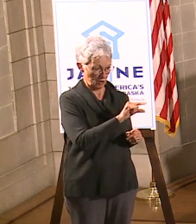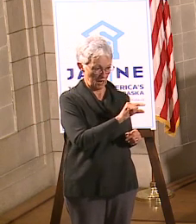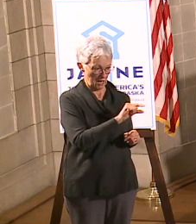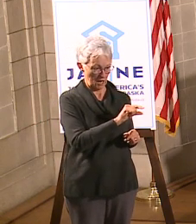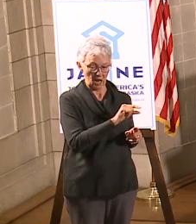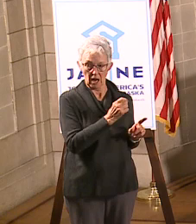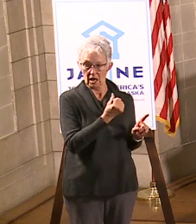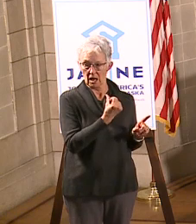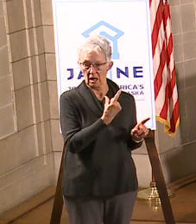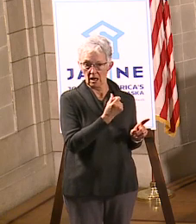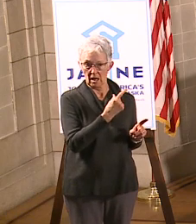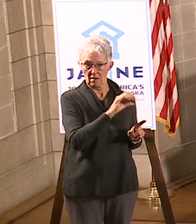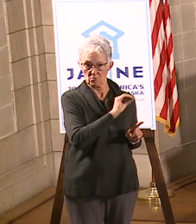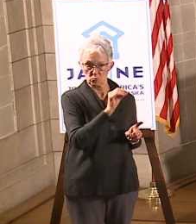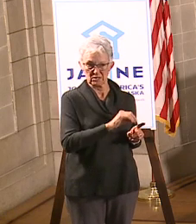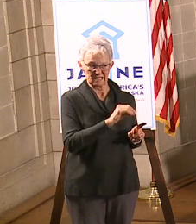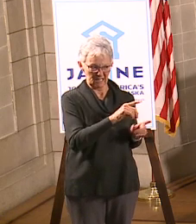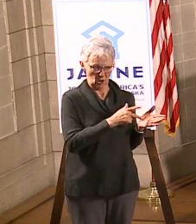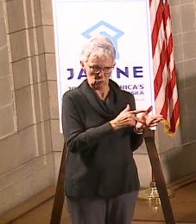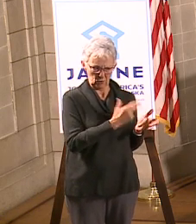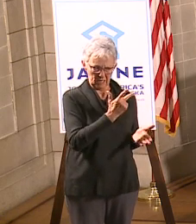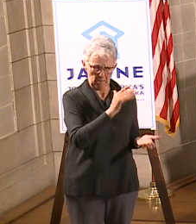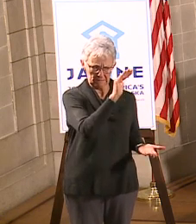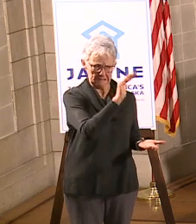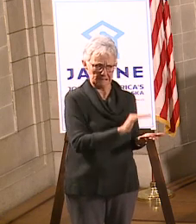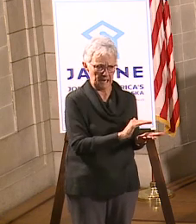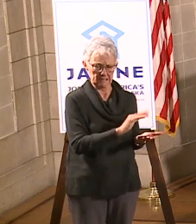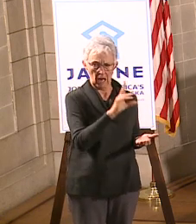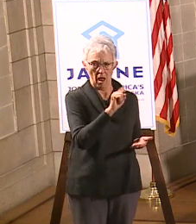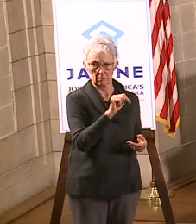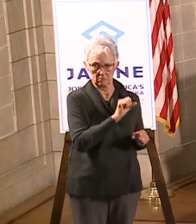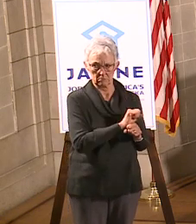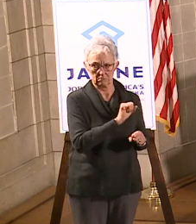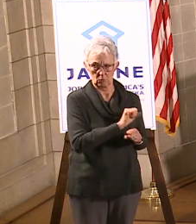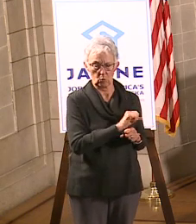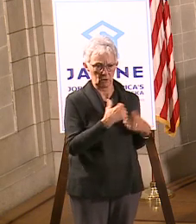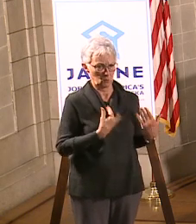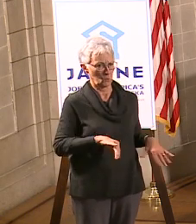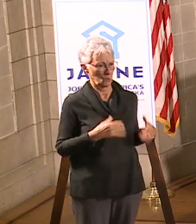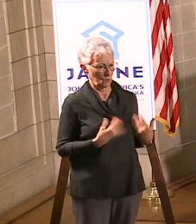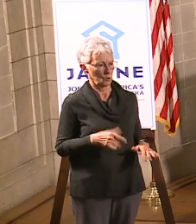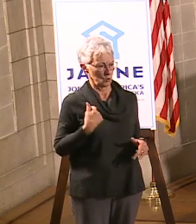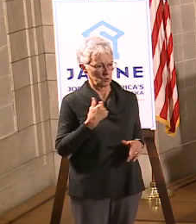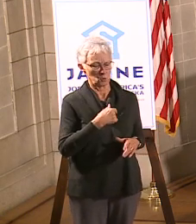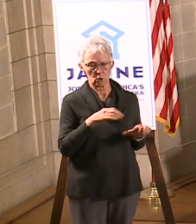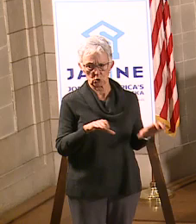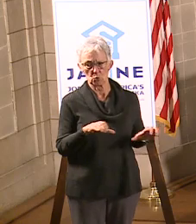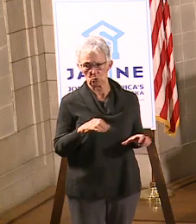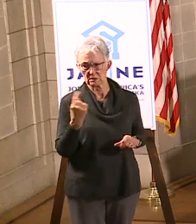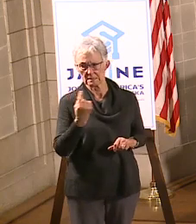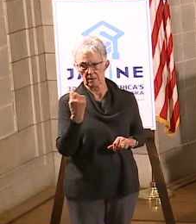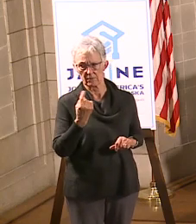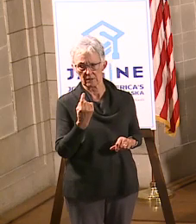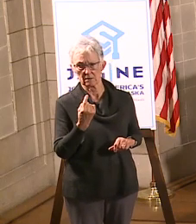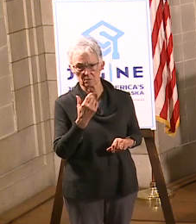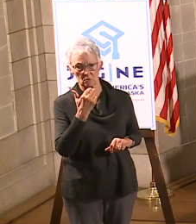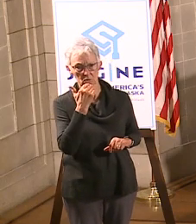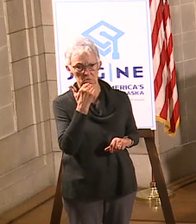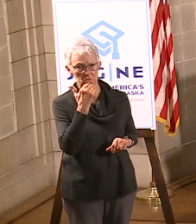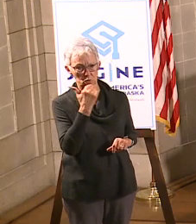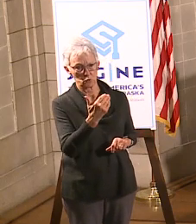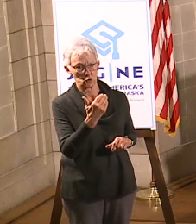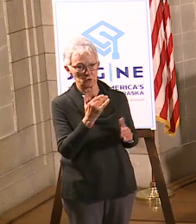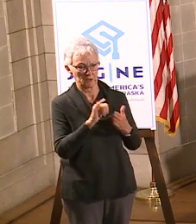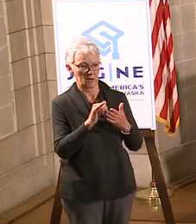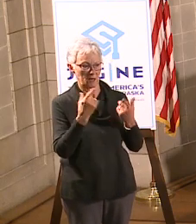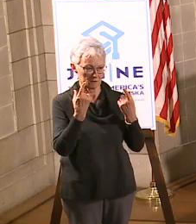times lower. And fully 90% at the end of May were doing something full-time, as you said. It was work,